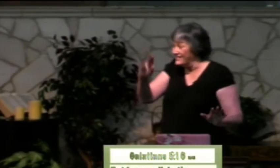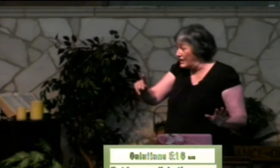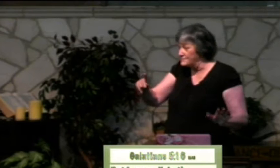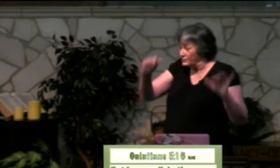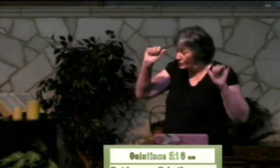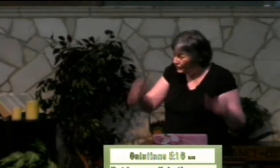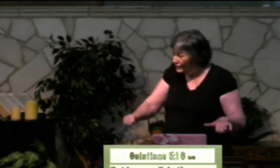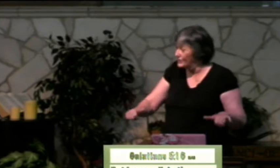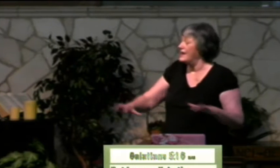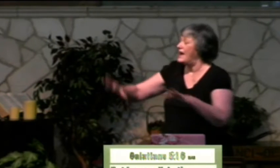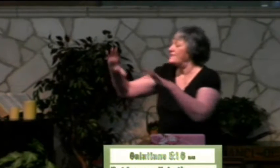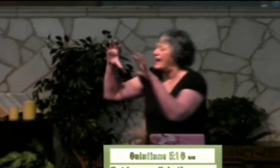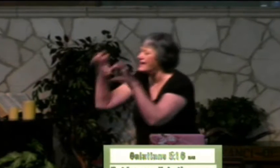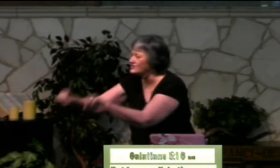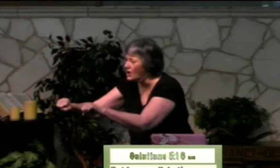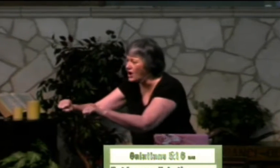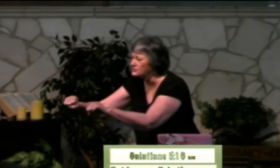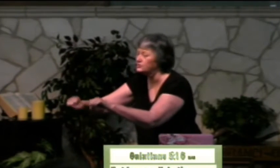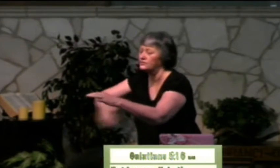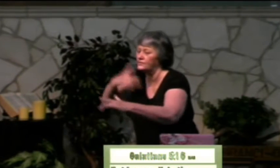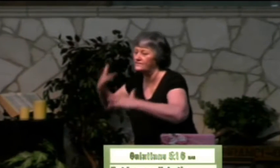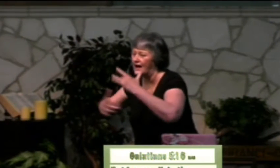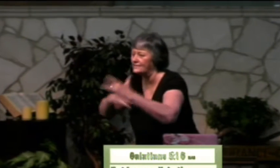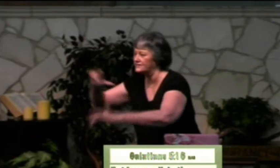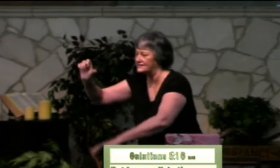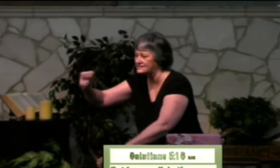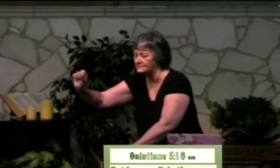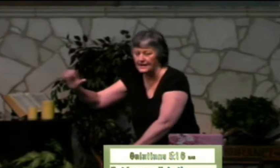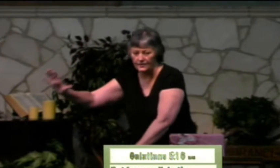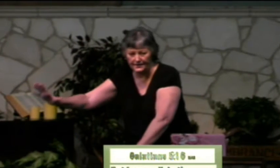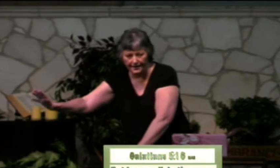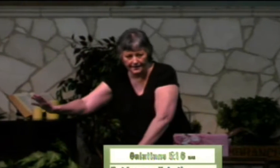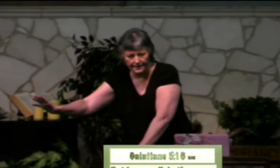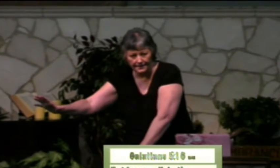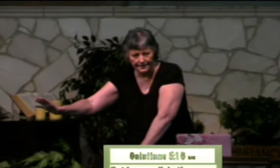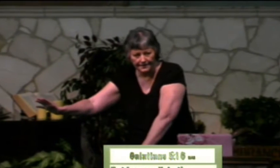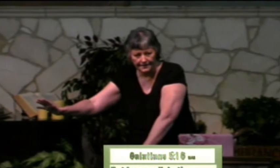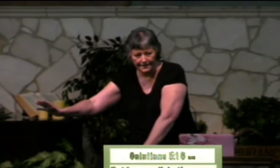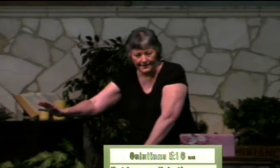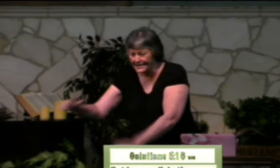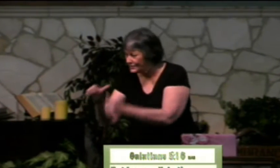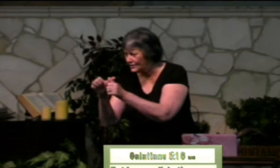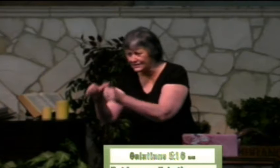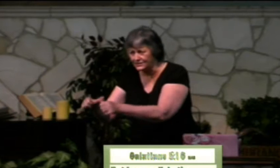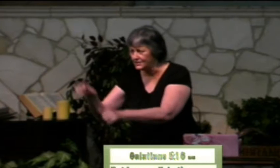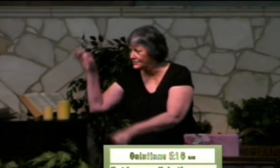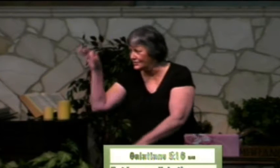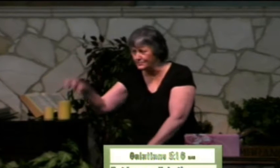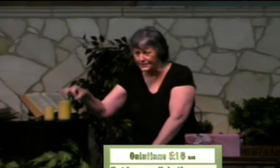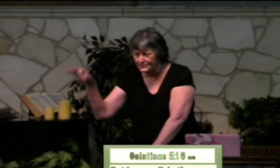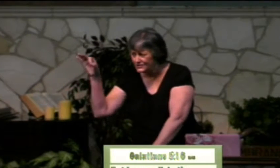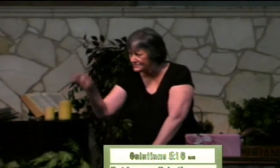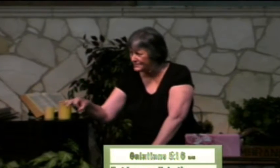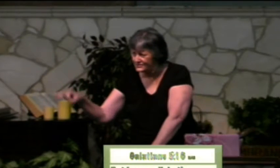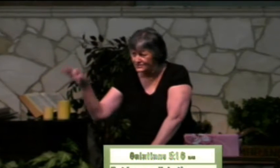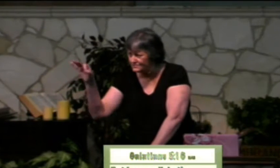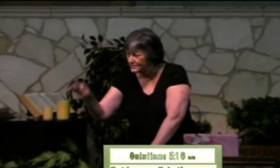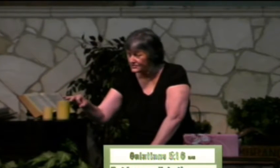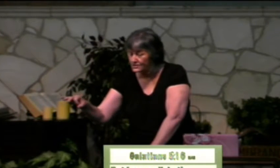Philip could have held on to the revival in Samaria. He could have continued preaching.